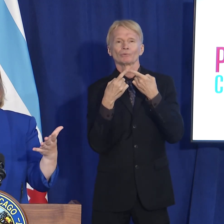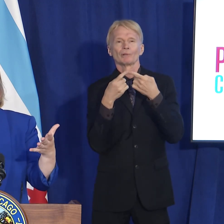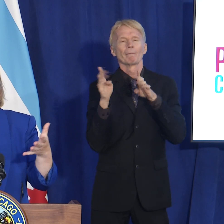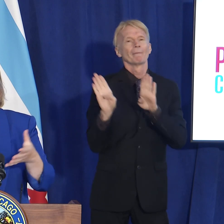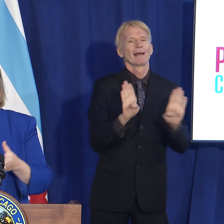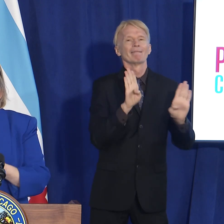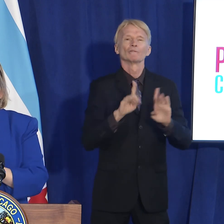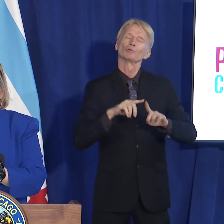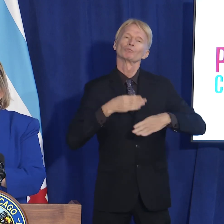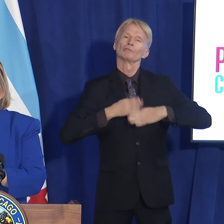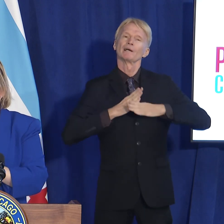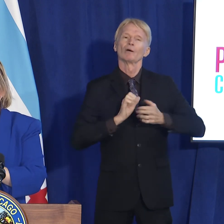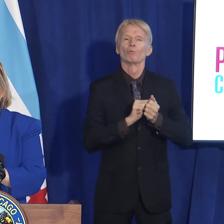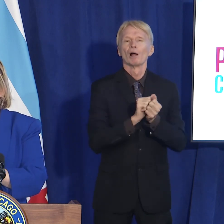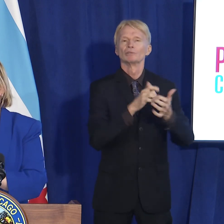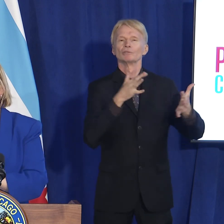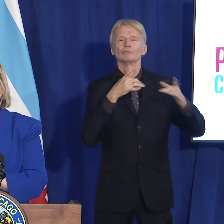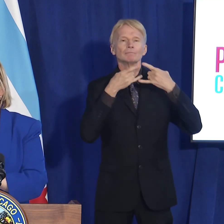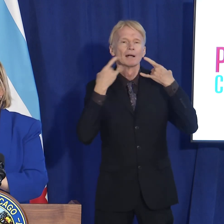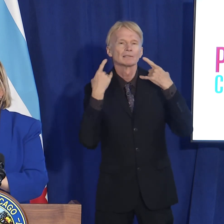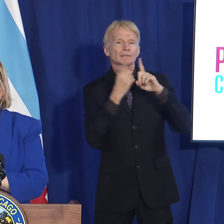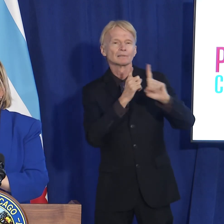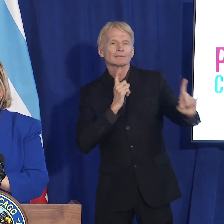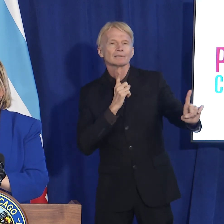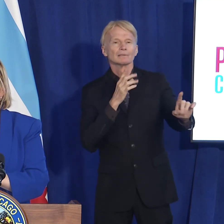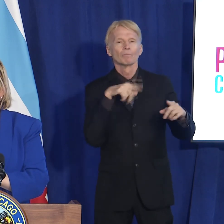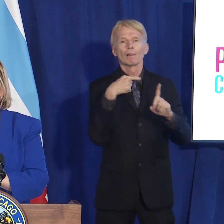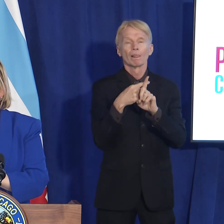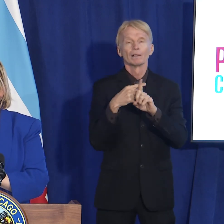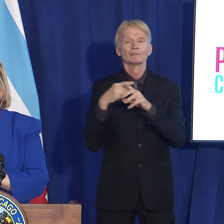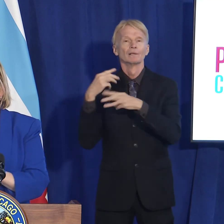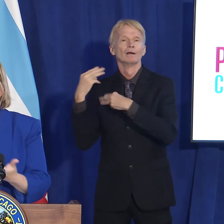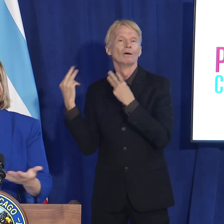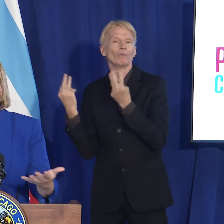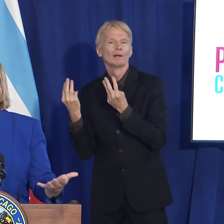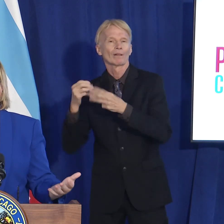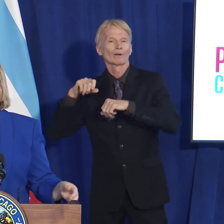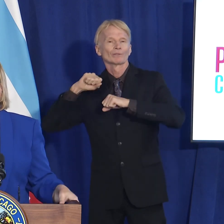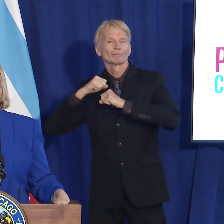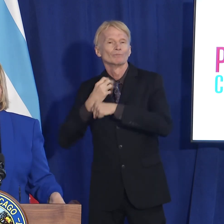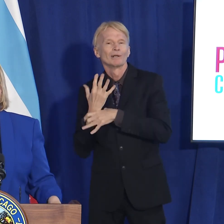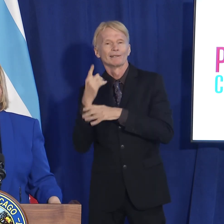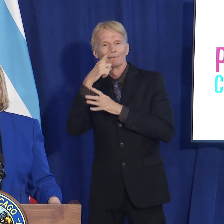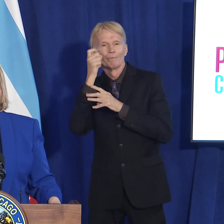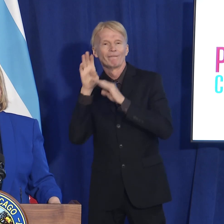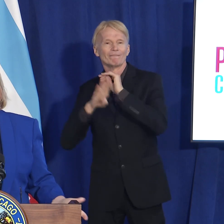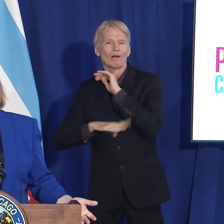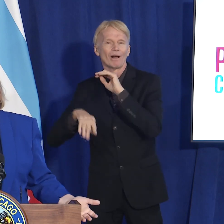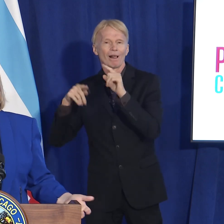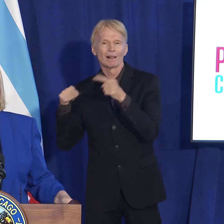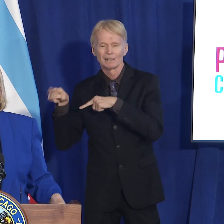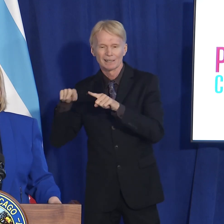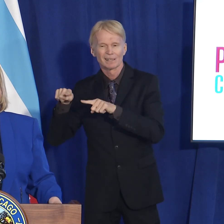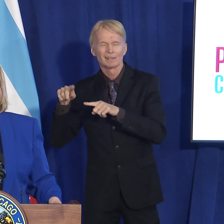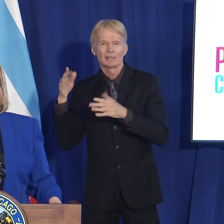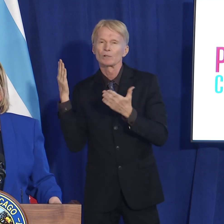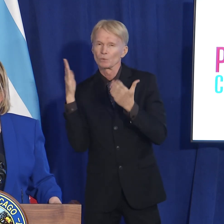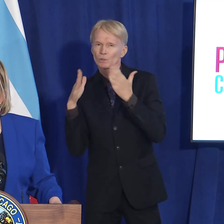other ways of protecting ourselves, and then questions like seasonality, that's where we worry a little bit about what may be coming. But the